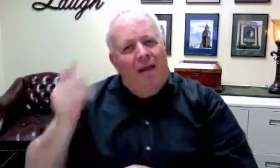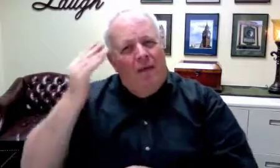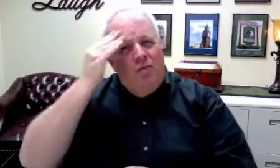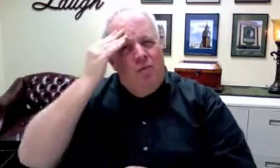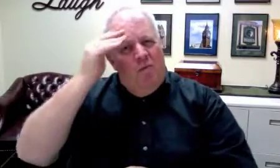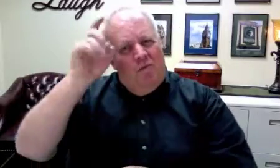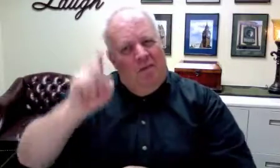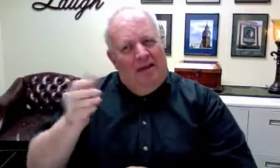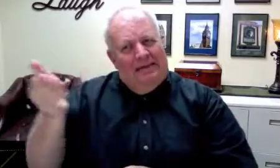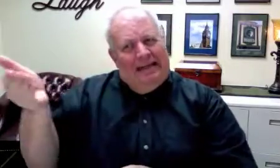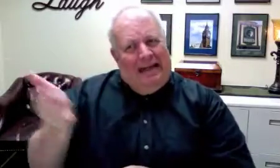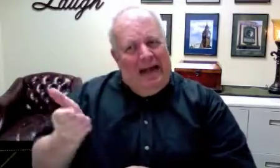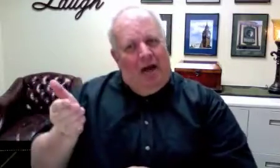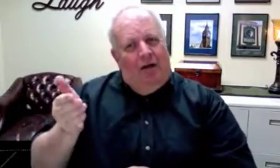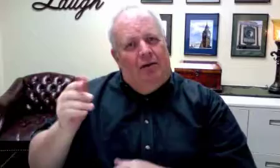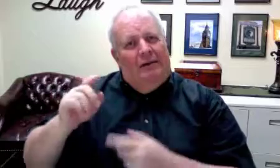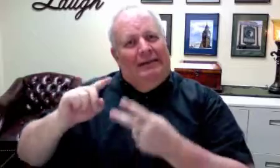to help manage all of the workload.